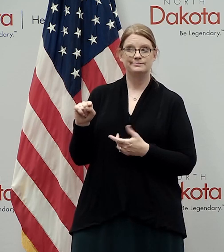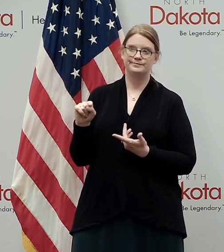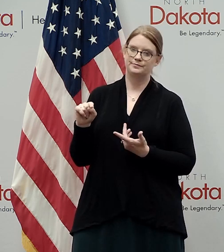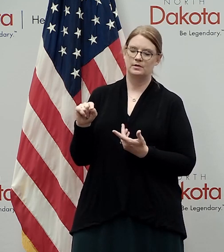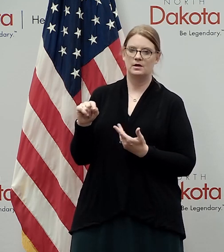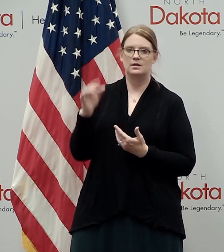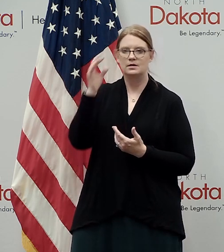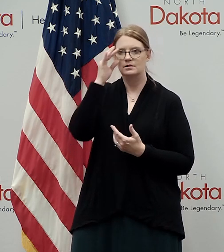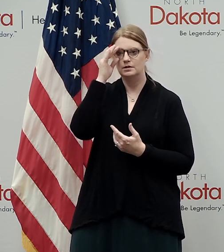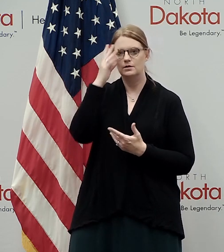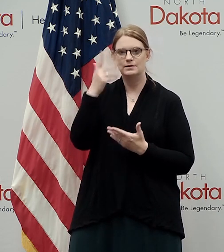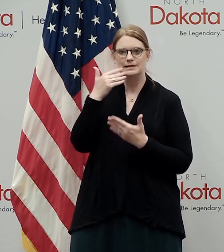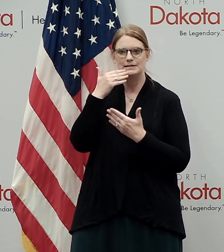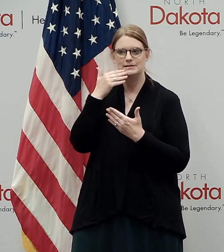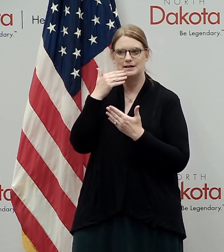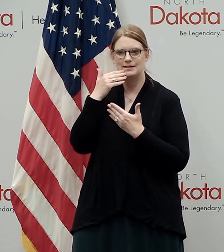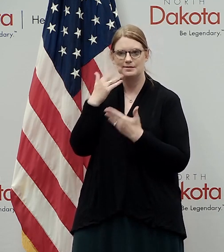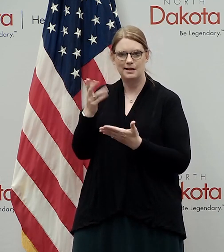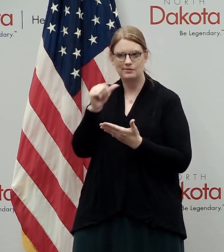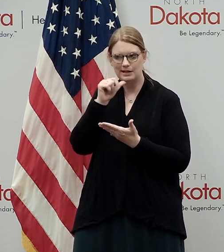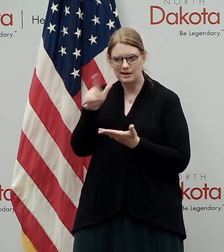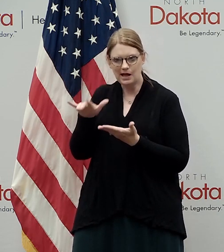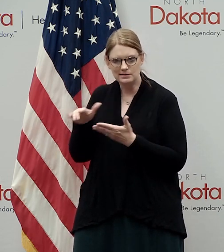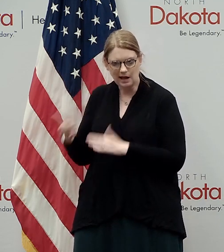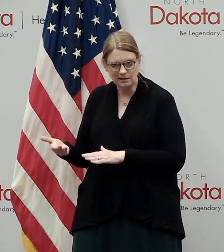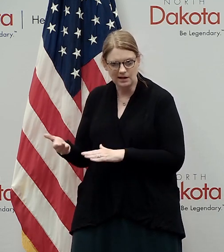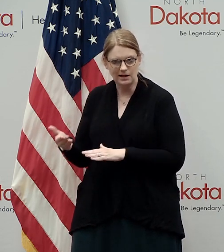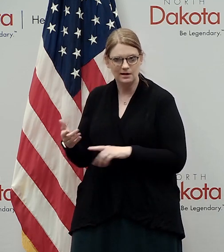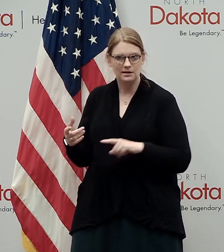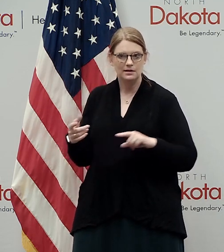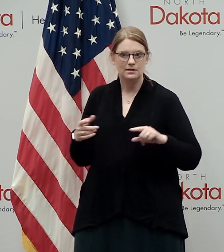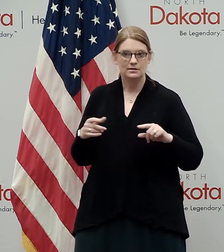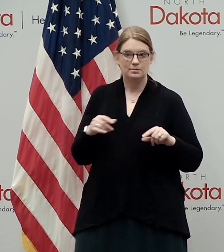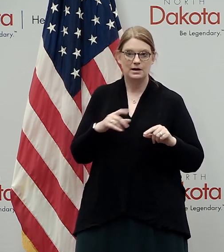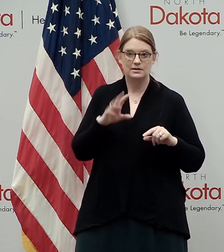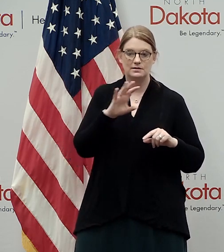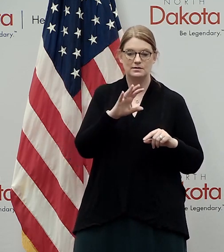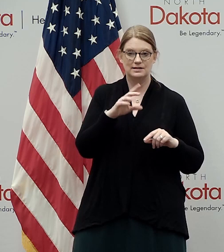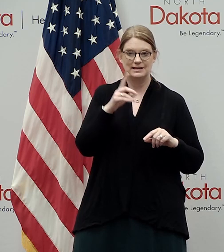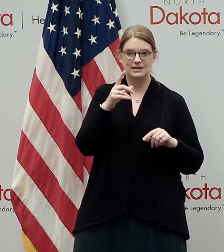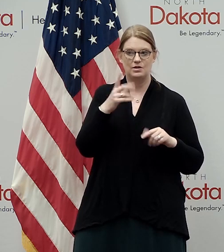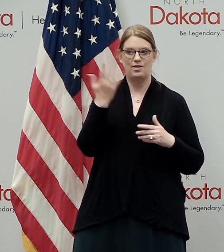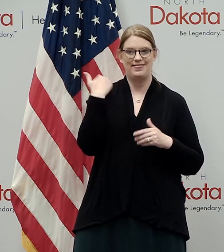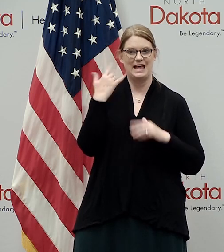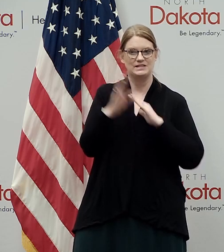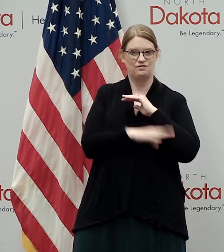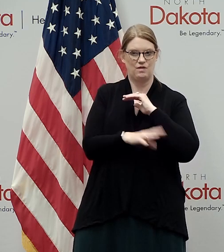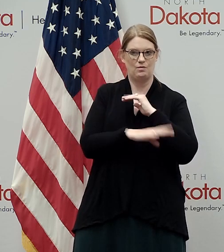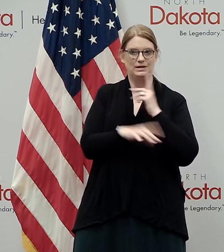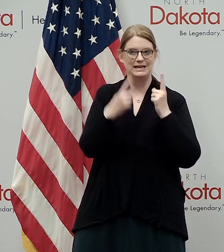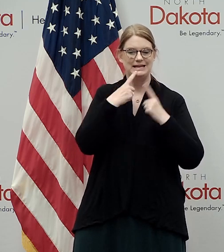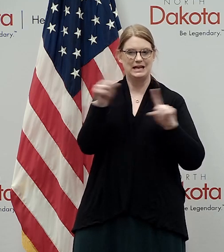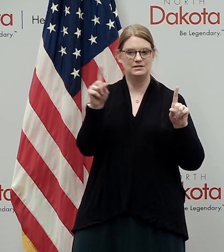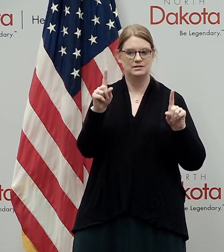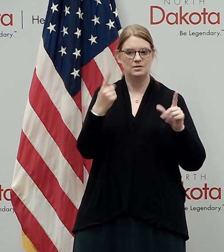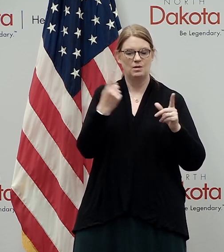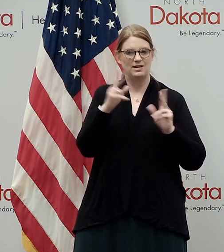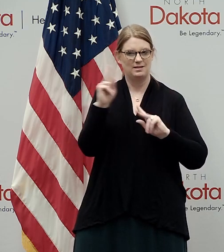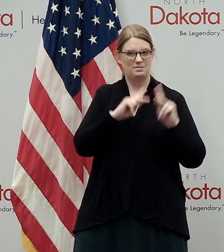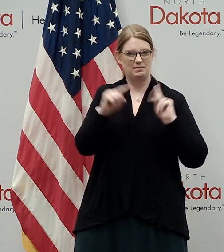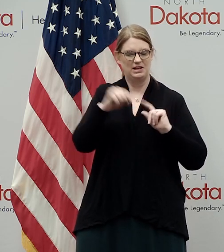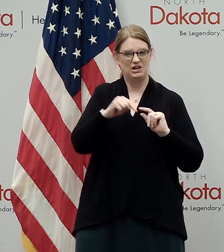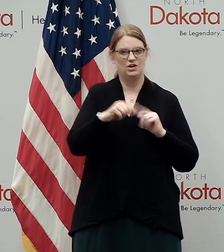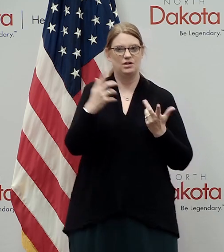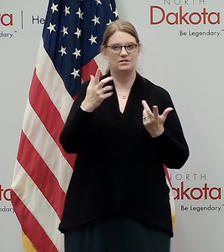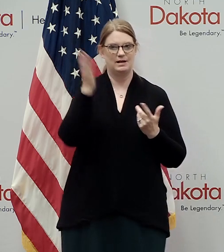thankfully not a deadly disease for young children. The flu can be. When we did our announcement last fall, one of the people here in the